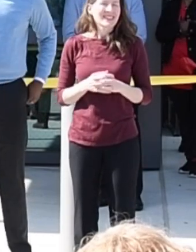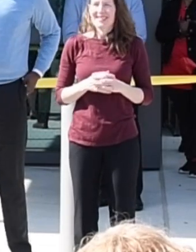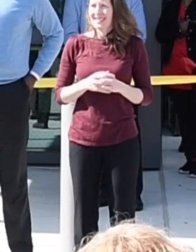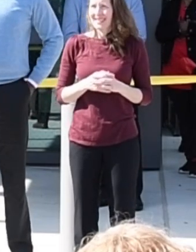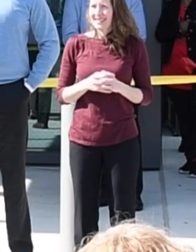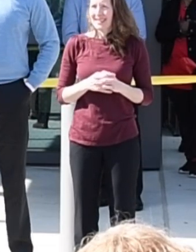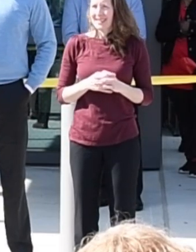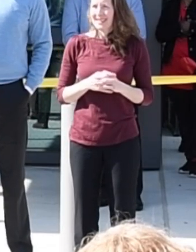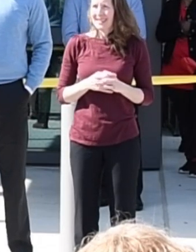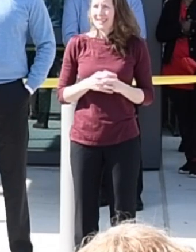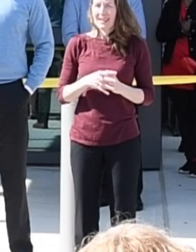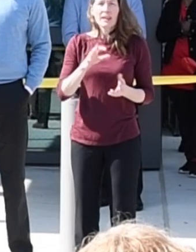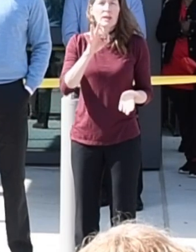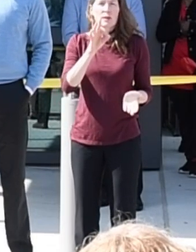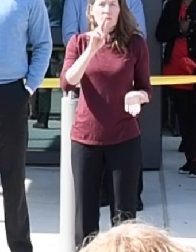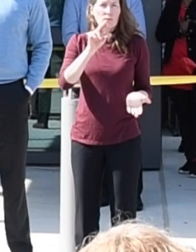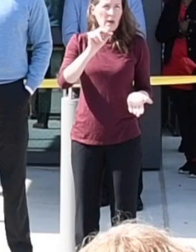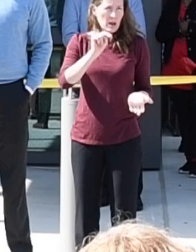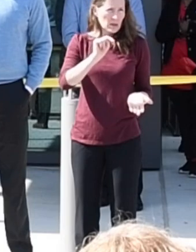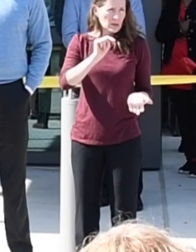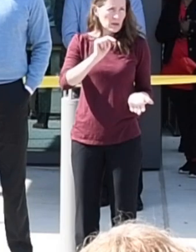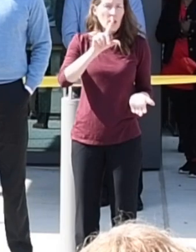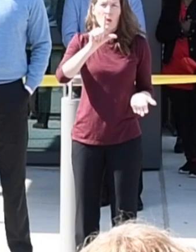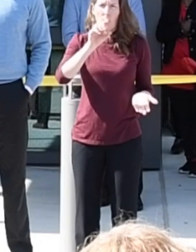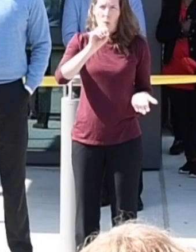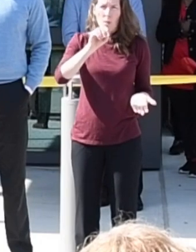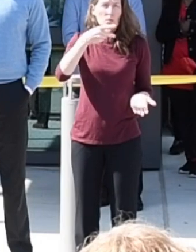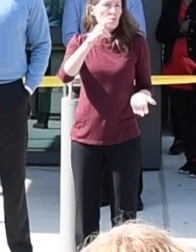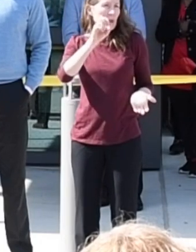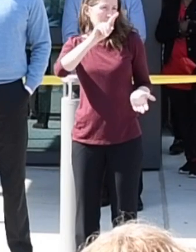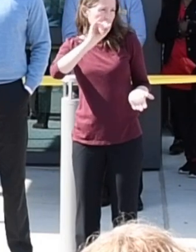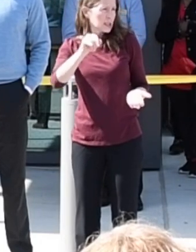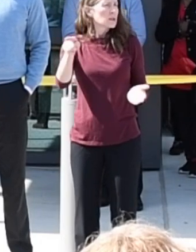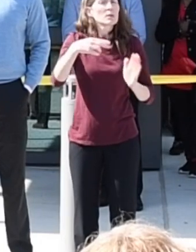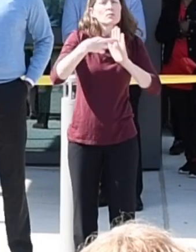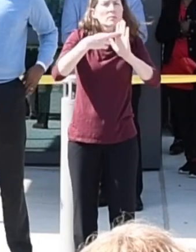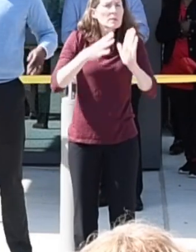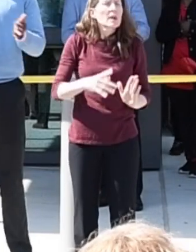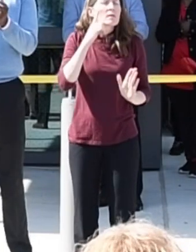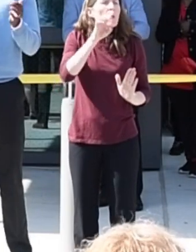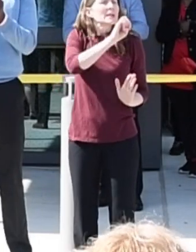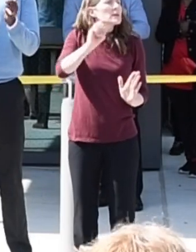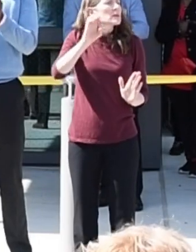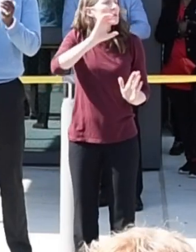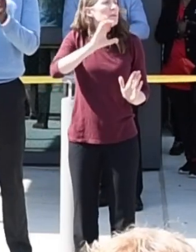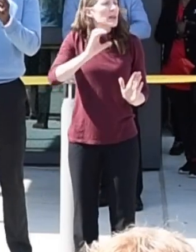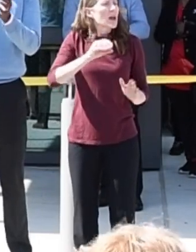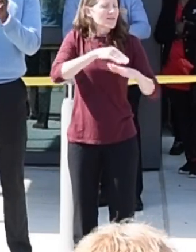We have Fran Lopresti. She represents the East Columbia Advisory Committee.